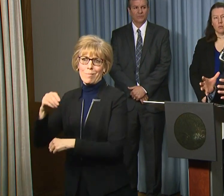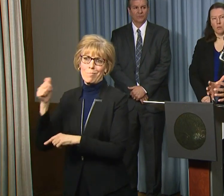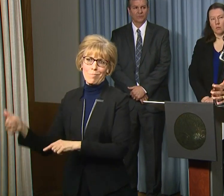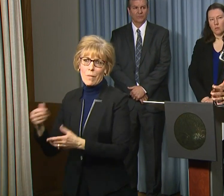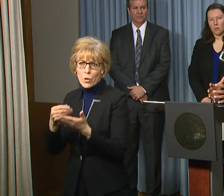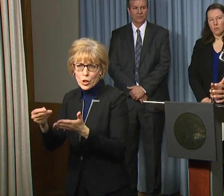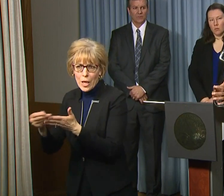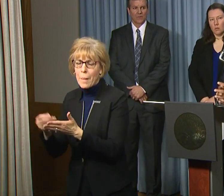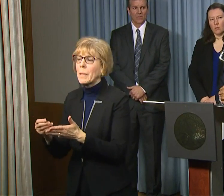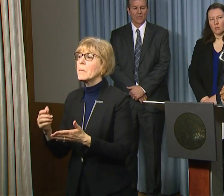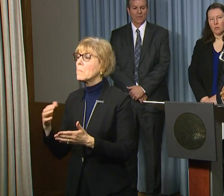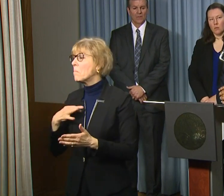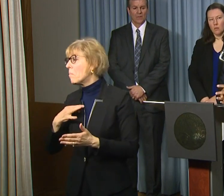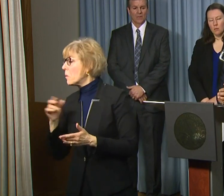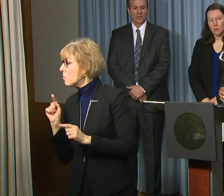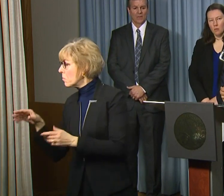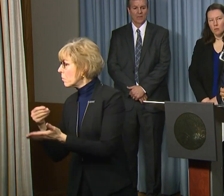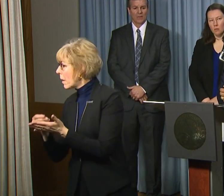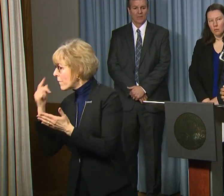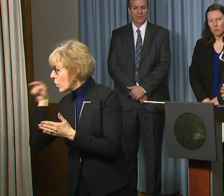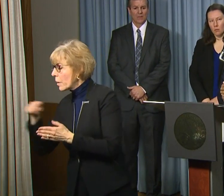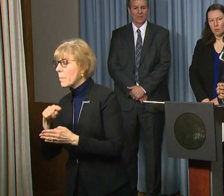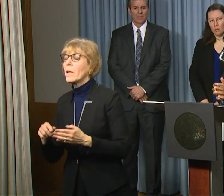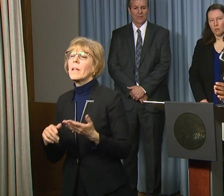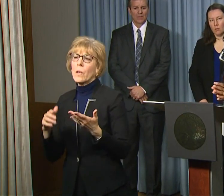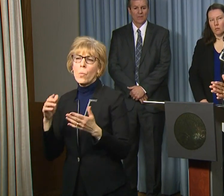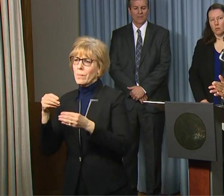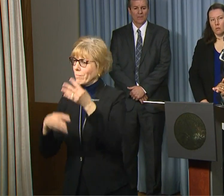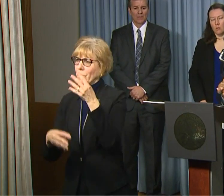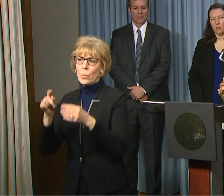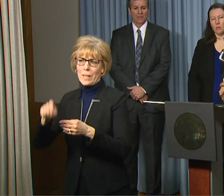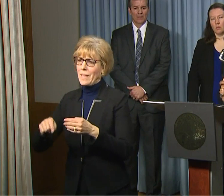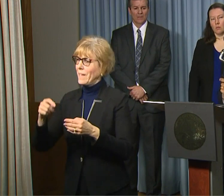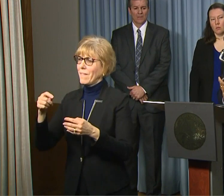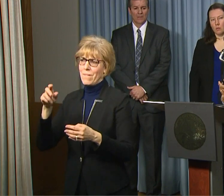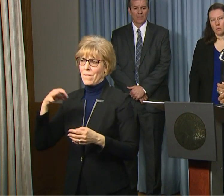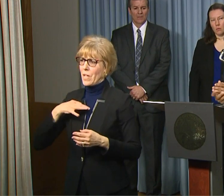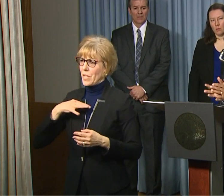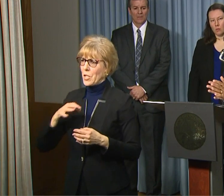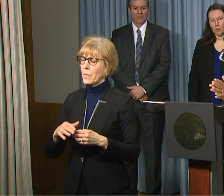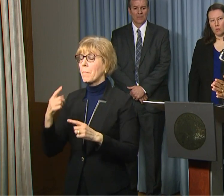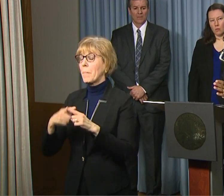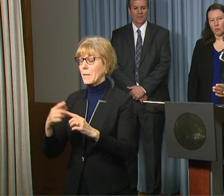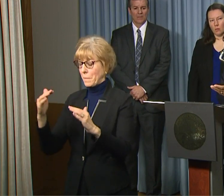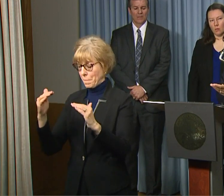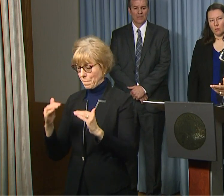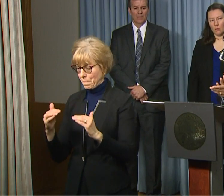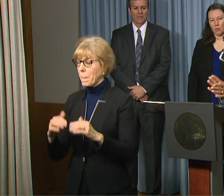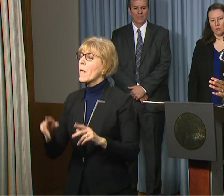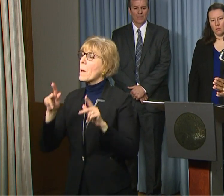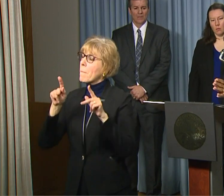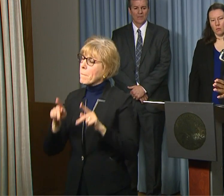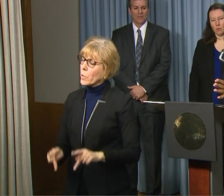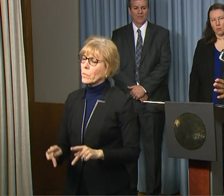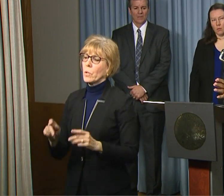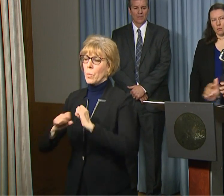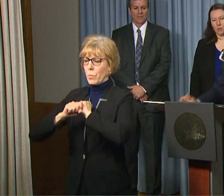need volunteers. Secondly, the protective equipment that we, the personal protective equipment that I talked about, the